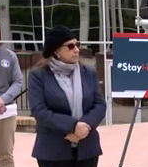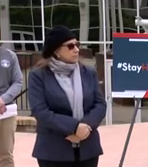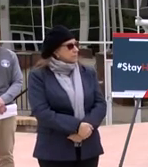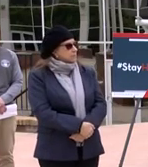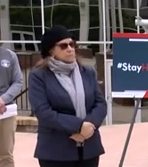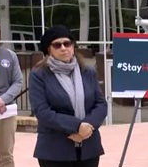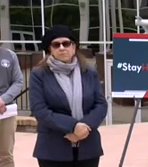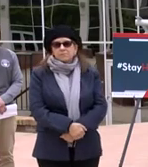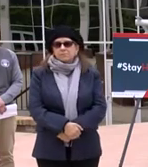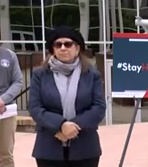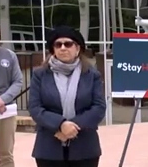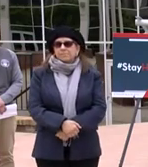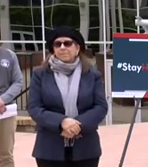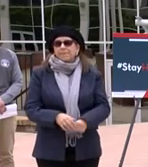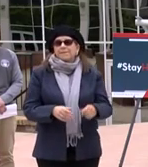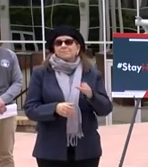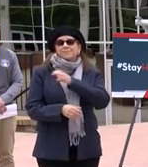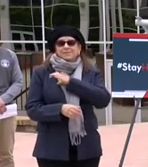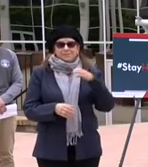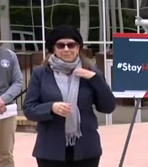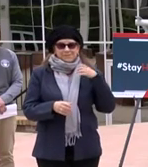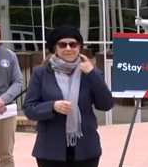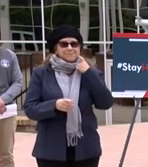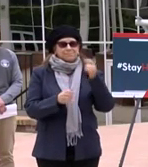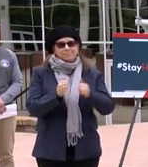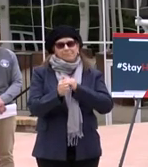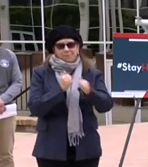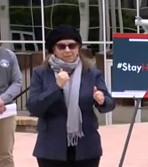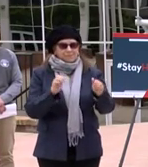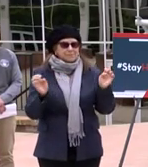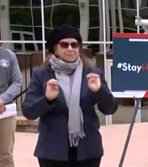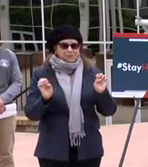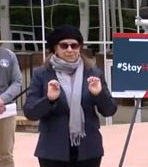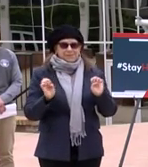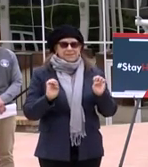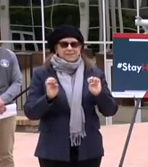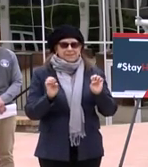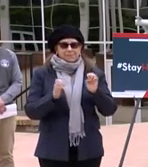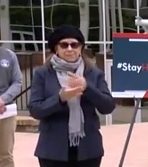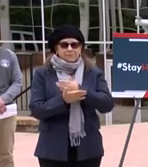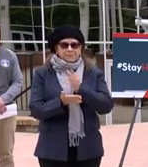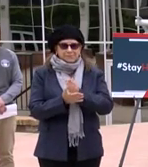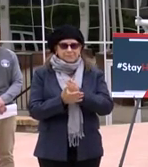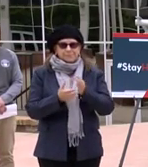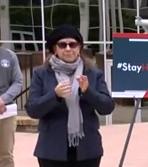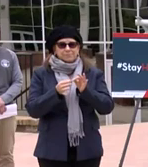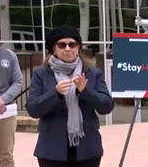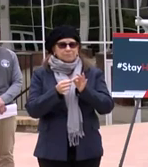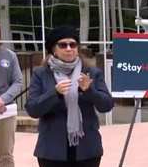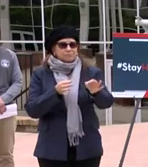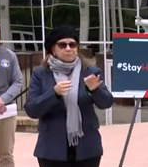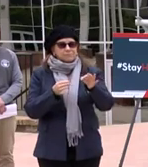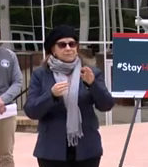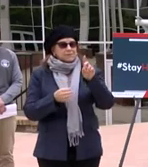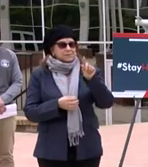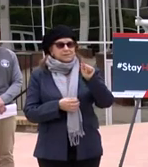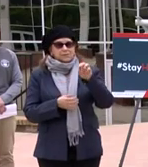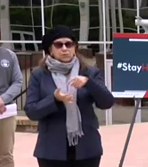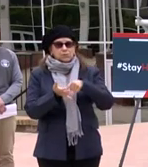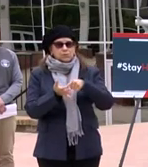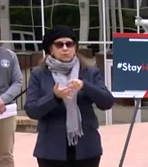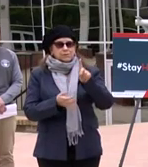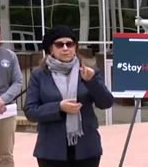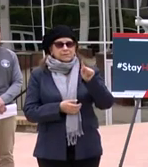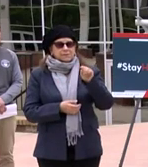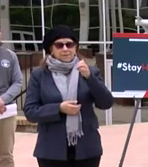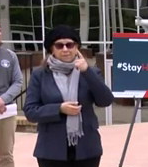council passed several weeks ago, we extended the submission timeline for the DC budget. I think the new date